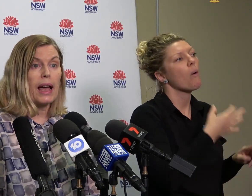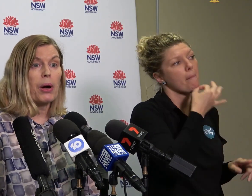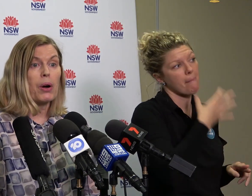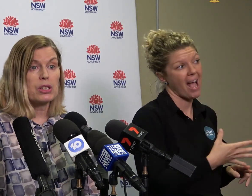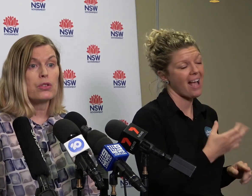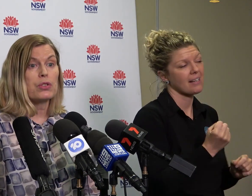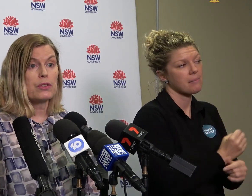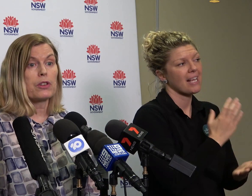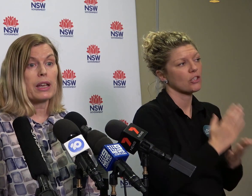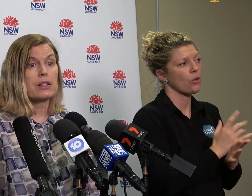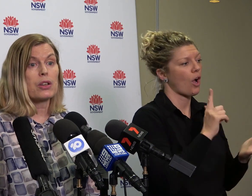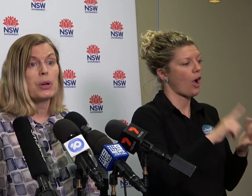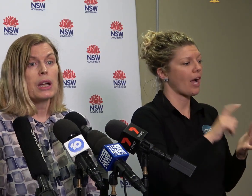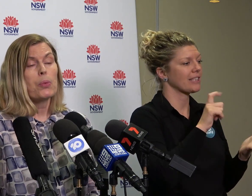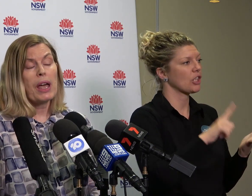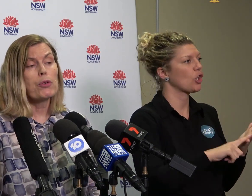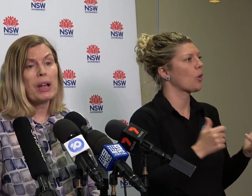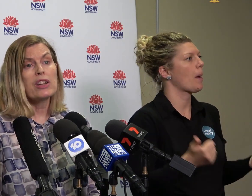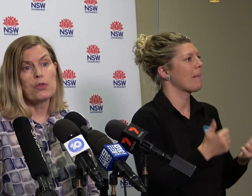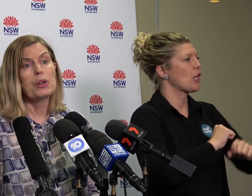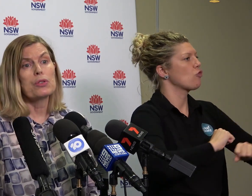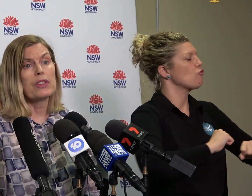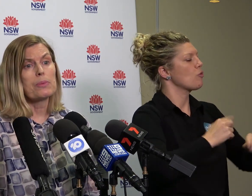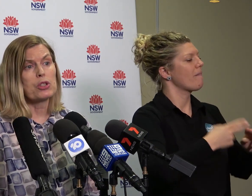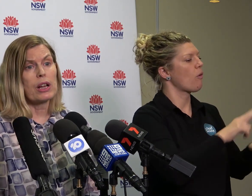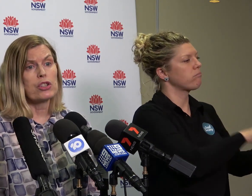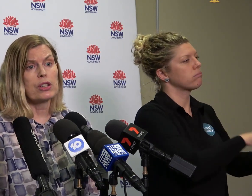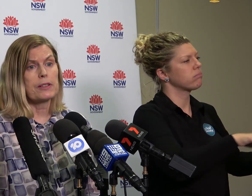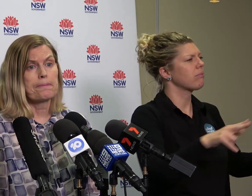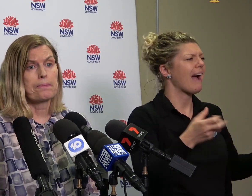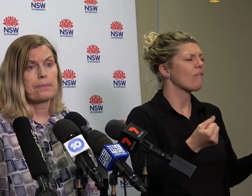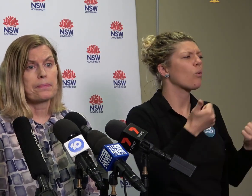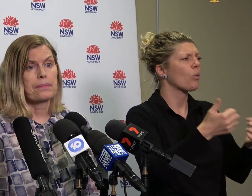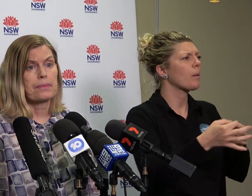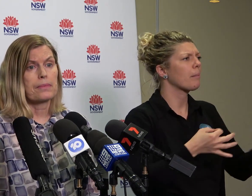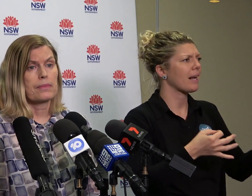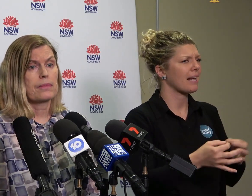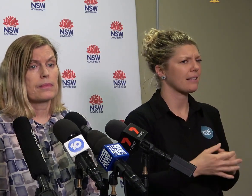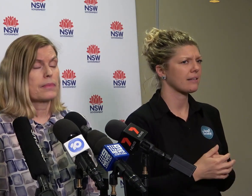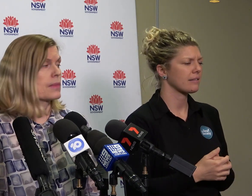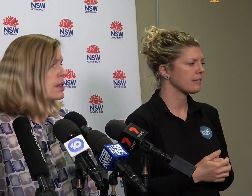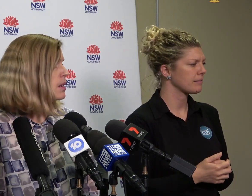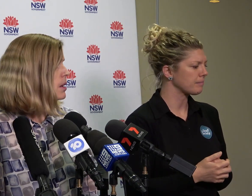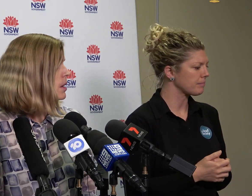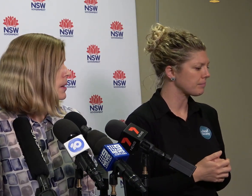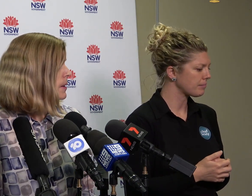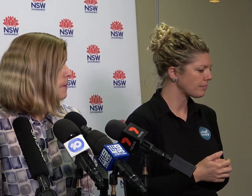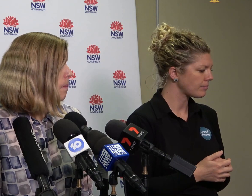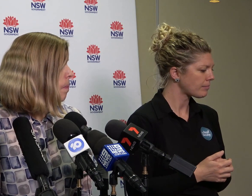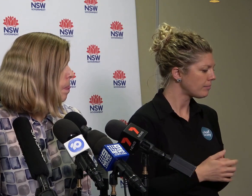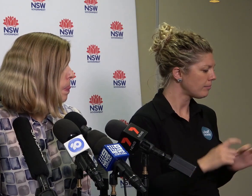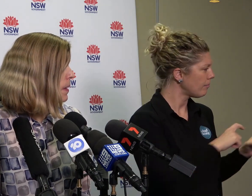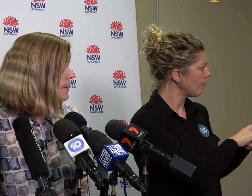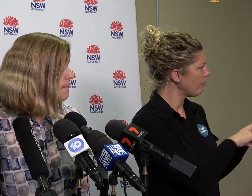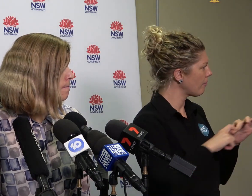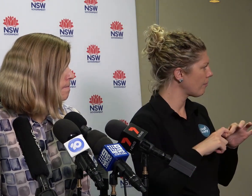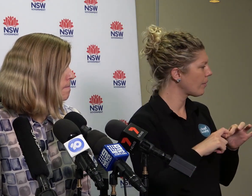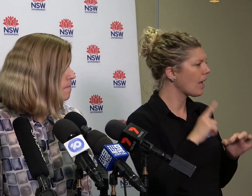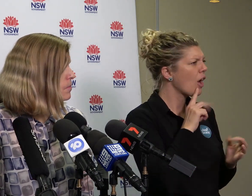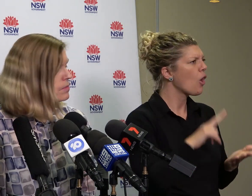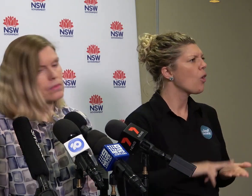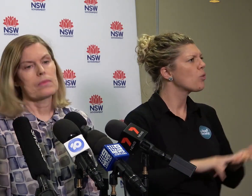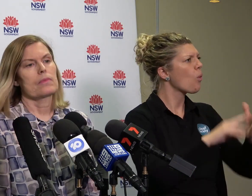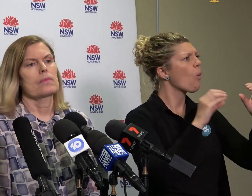to allow our ICUs to flex. So we have a range of well-developed strategies. We had a attempt that Northern Beaches Hospital had